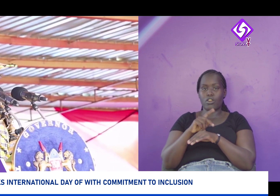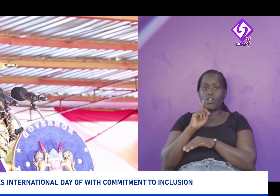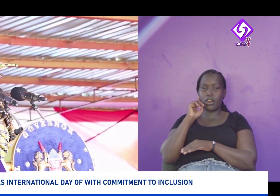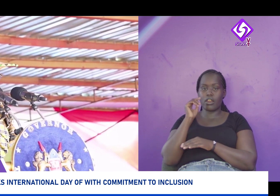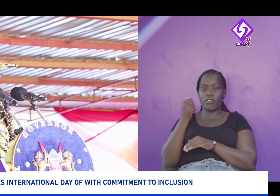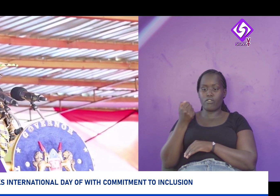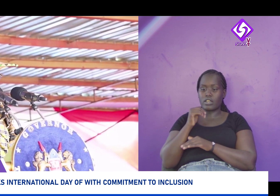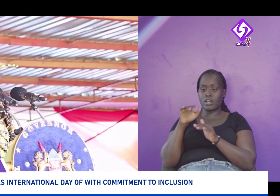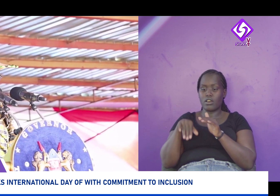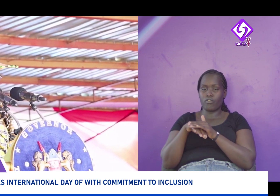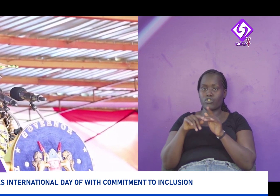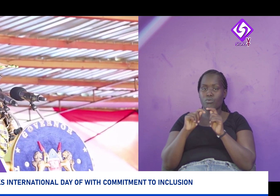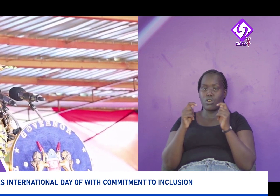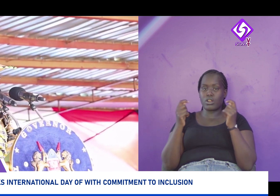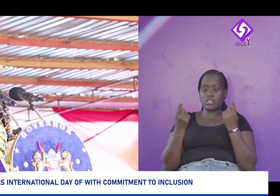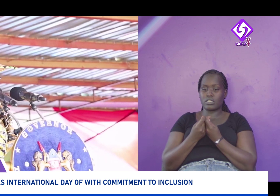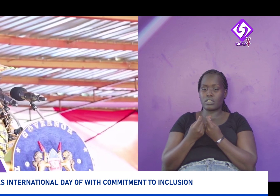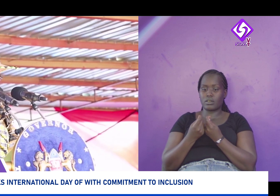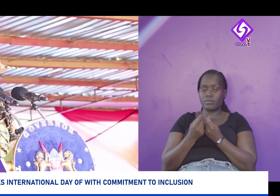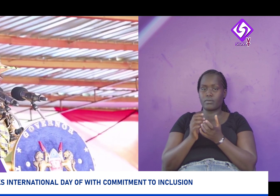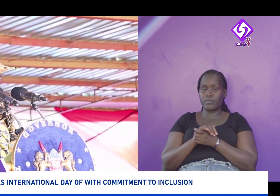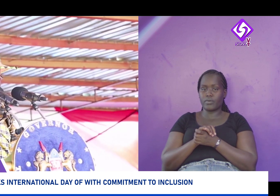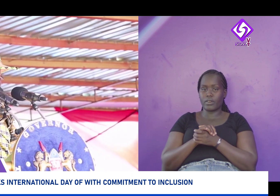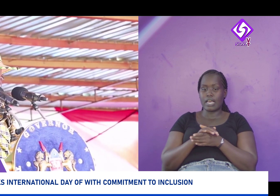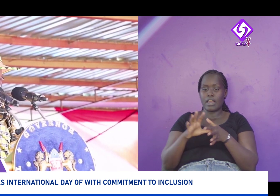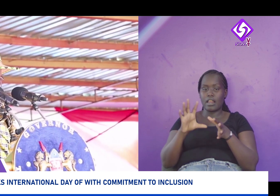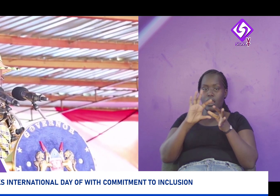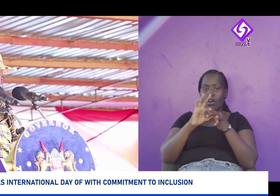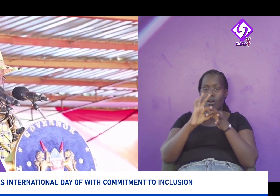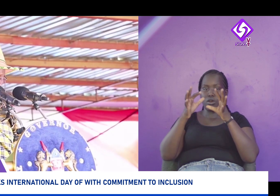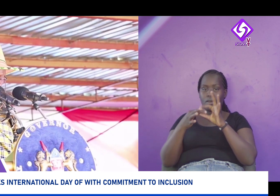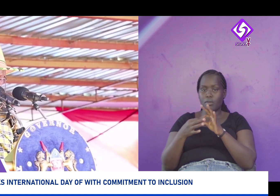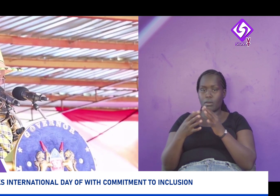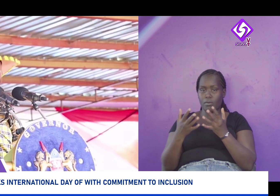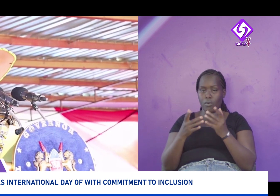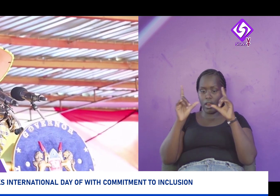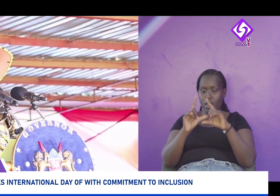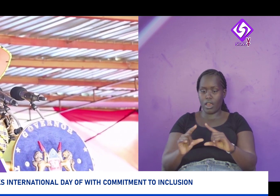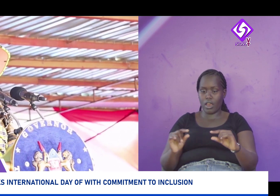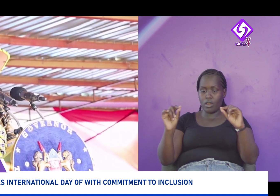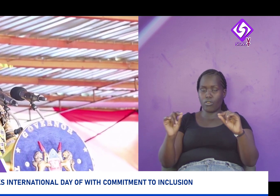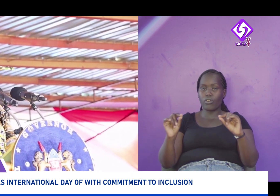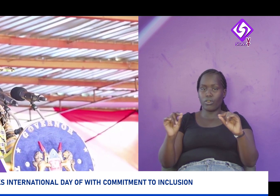compete in the Olympic Deaf Football Games in Tokyo in January